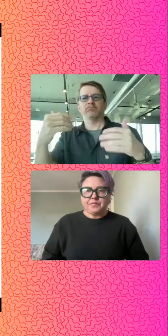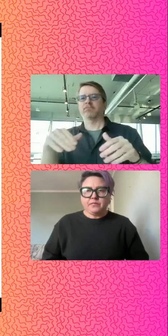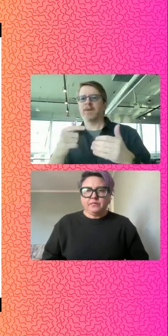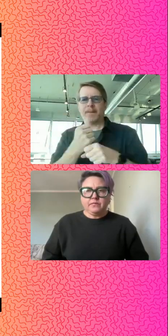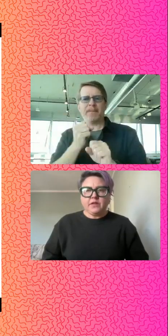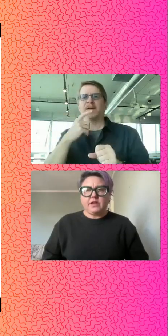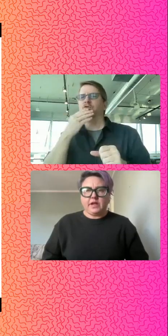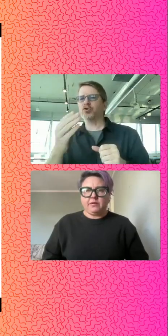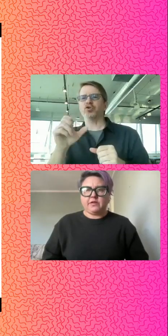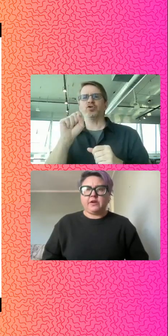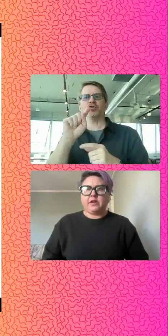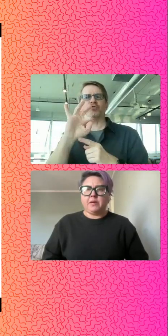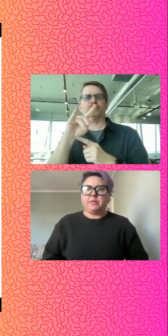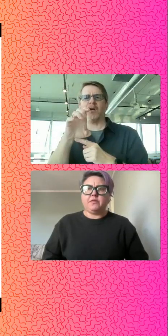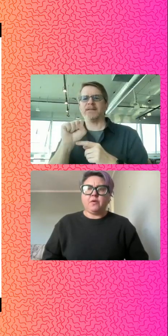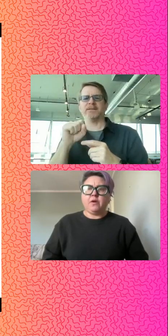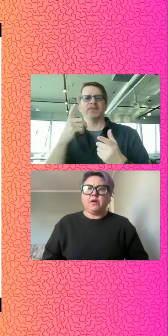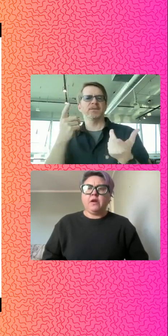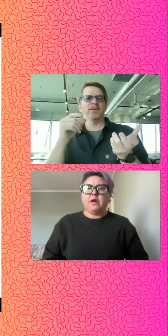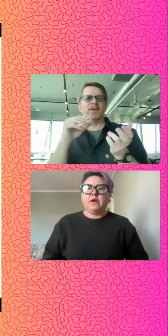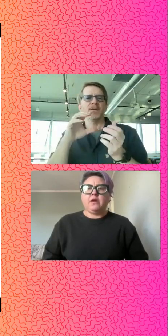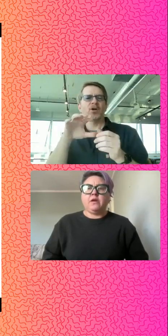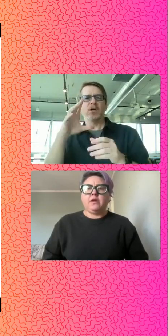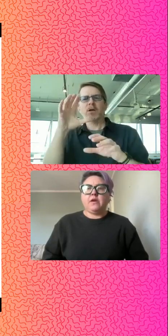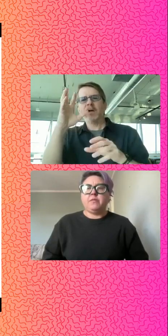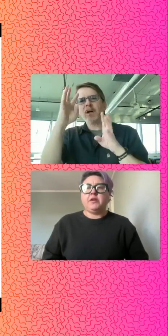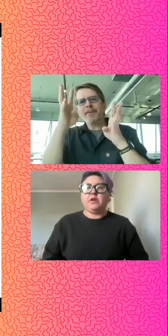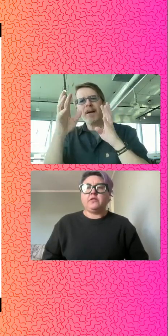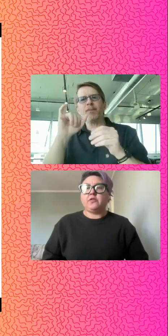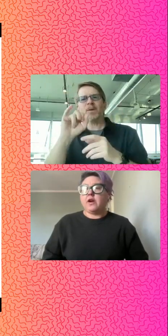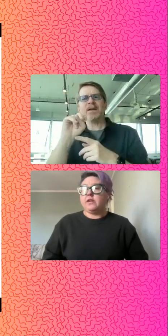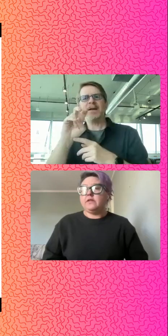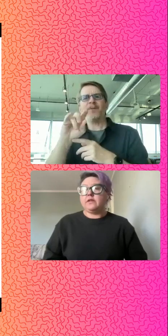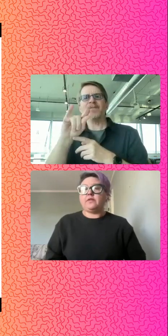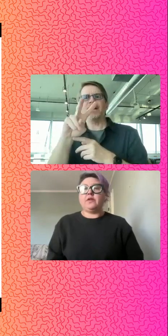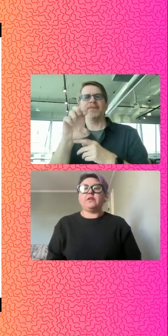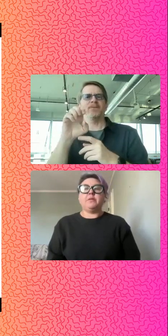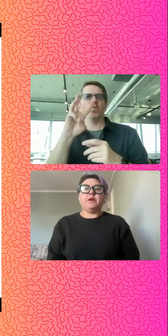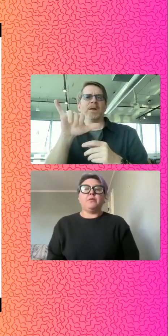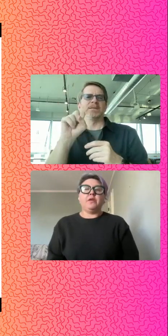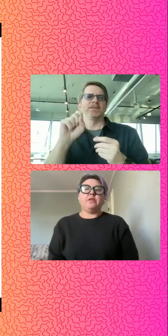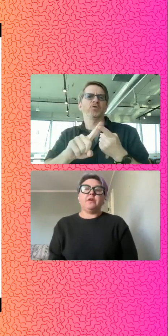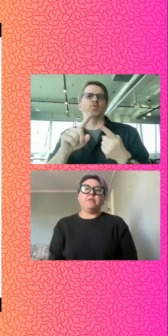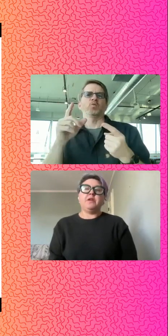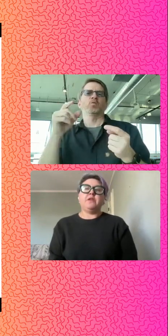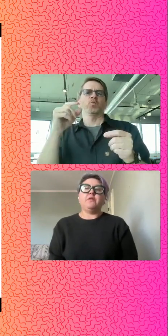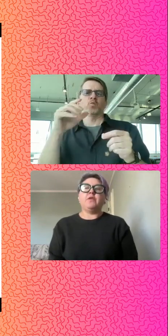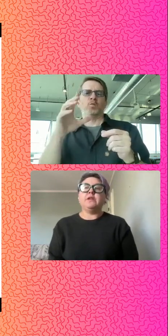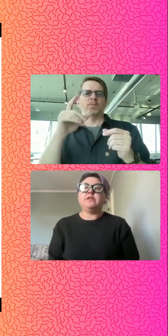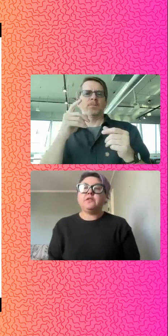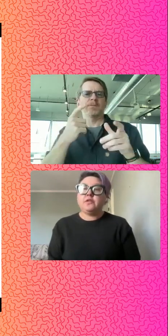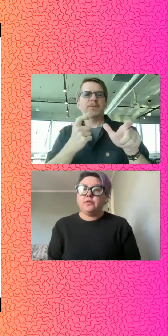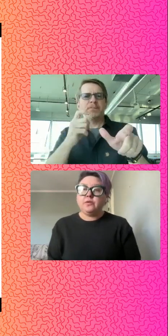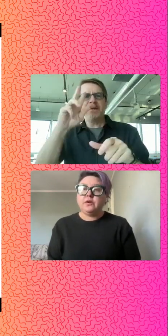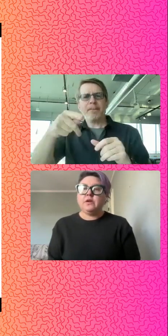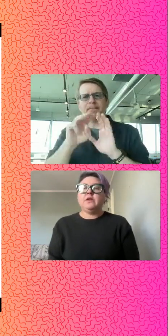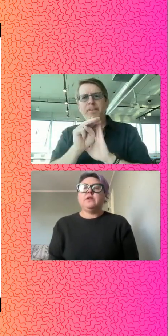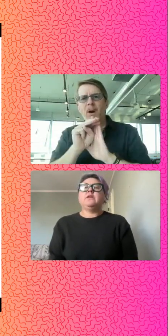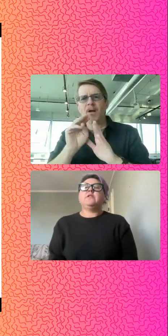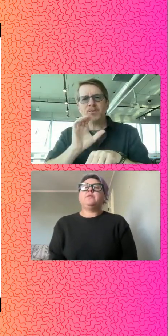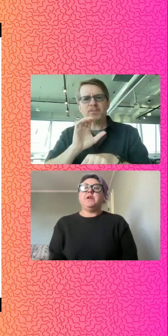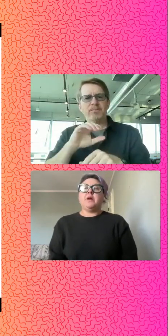that, like I was talking about before, have made great strides as far as coming up with innovative ways